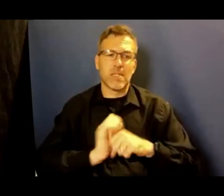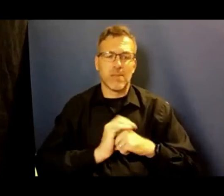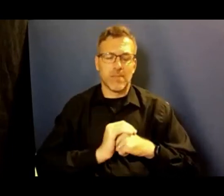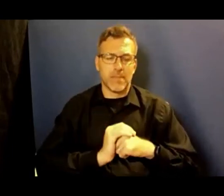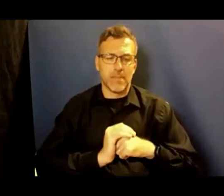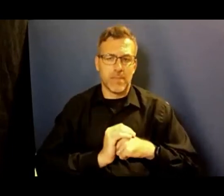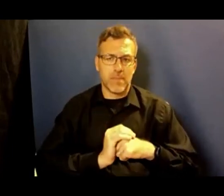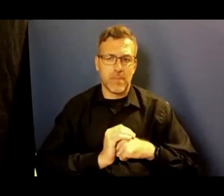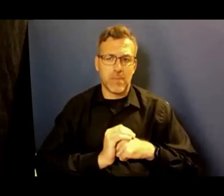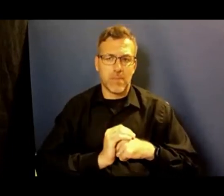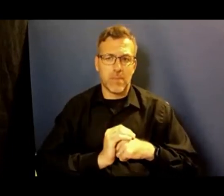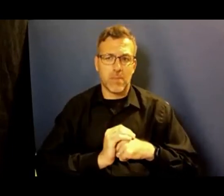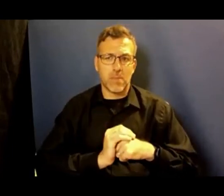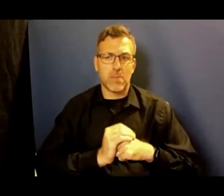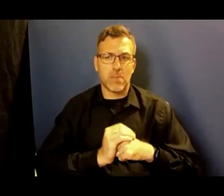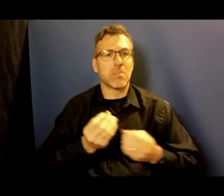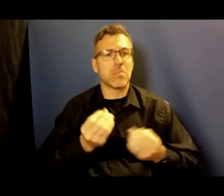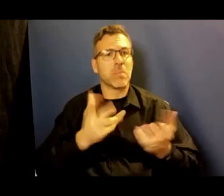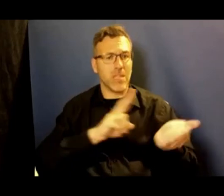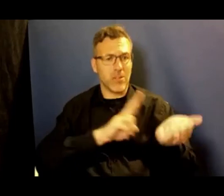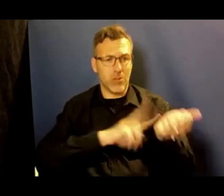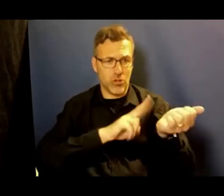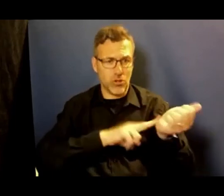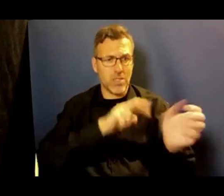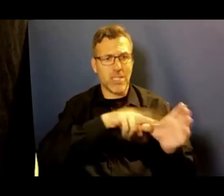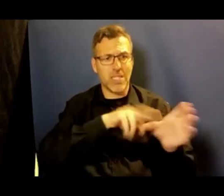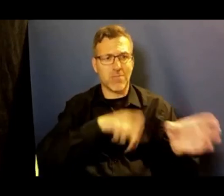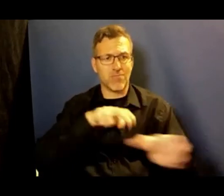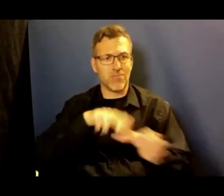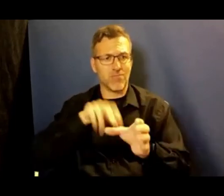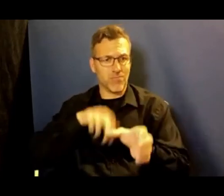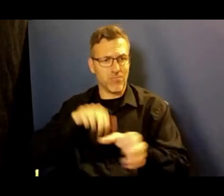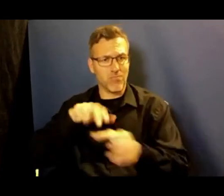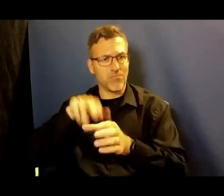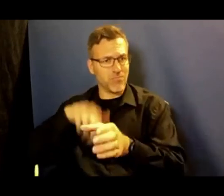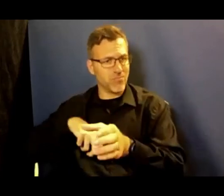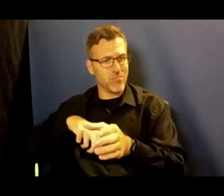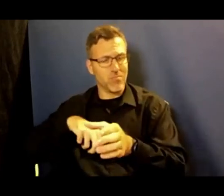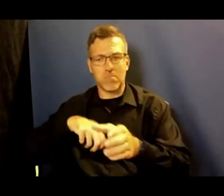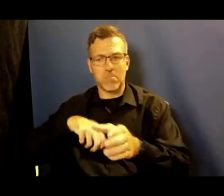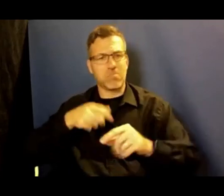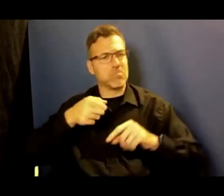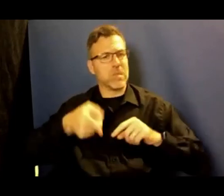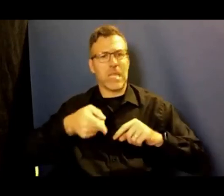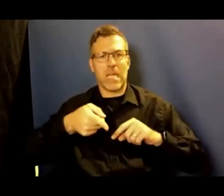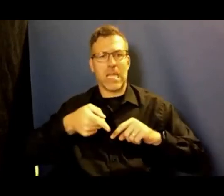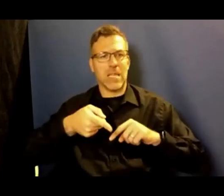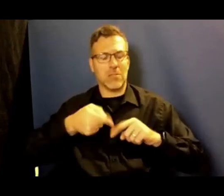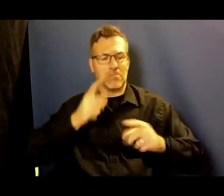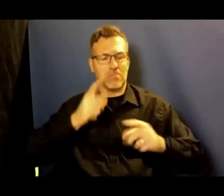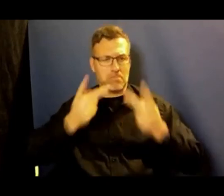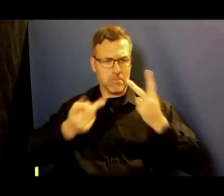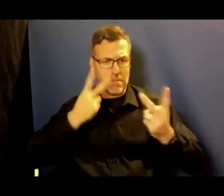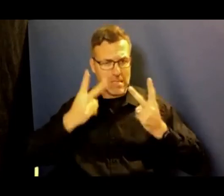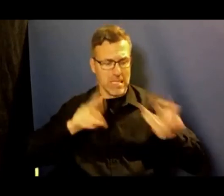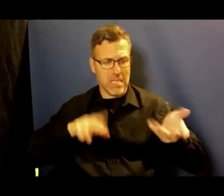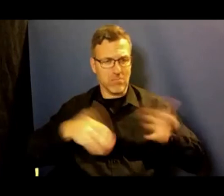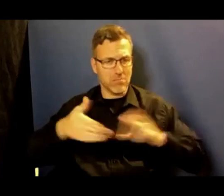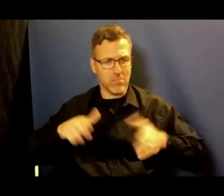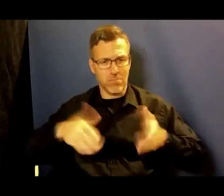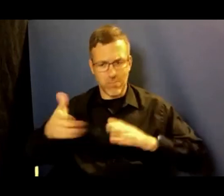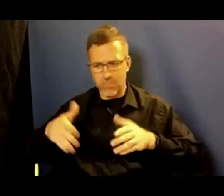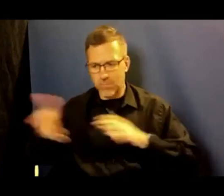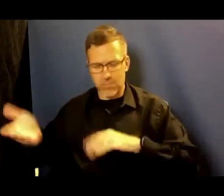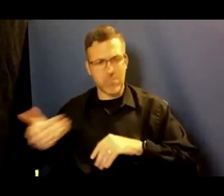We're losing nurses because they can't take the number of deaths that they've been seeing for 18 months.